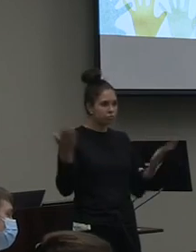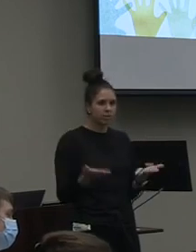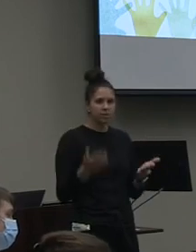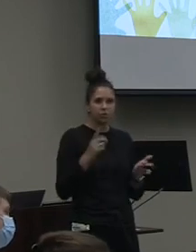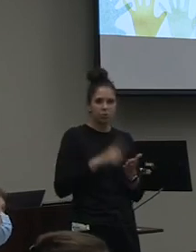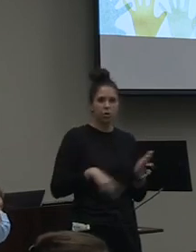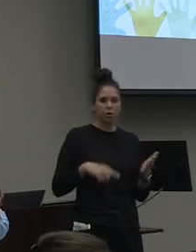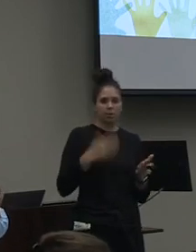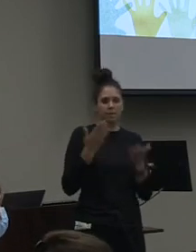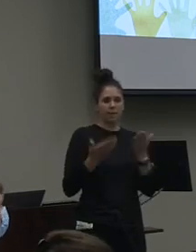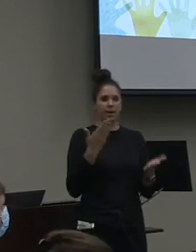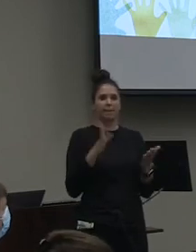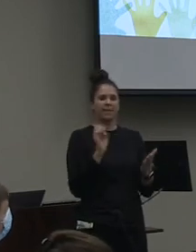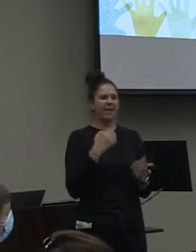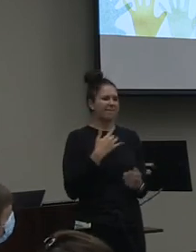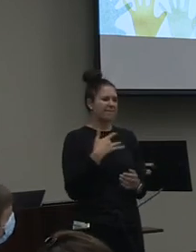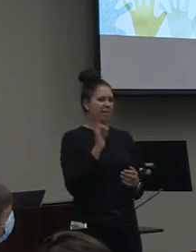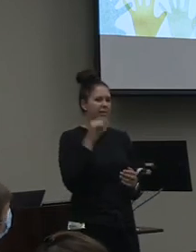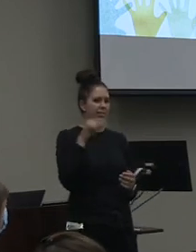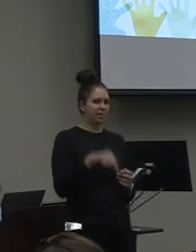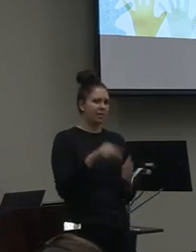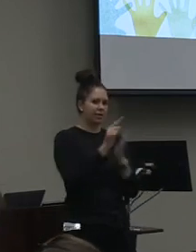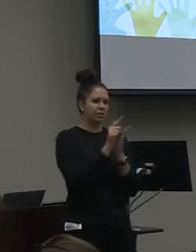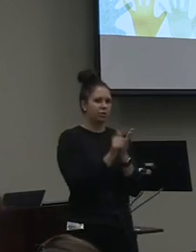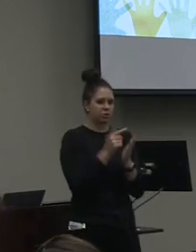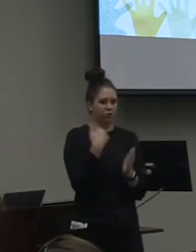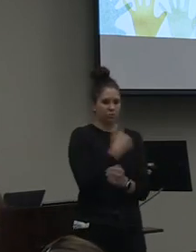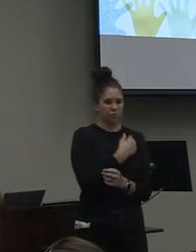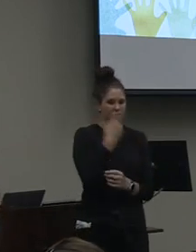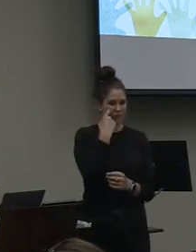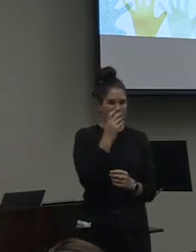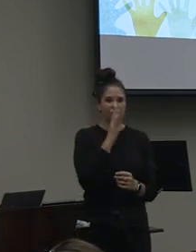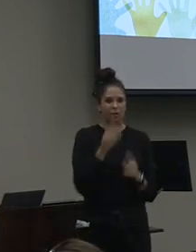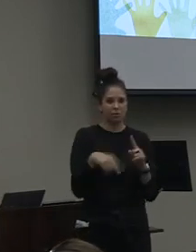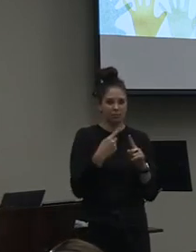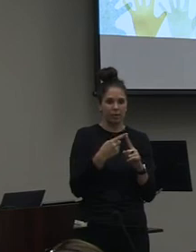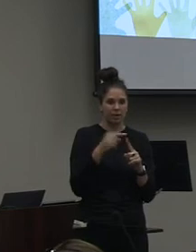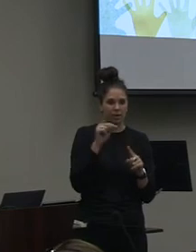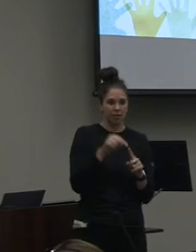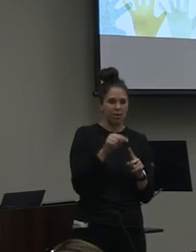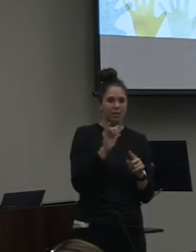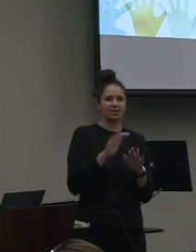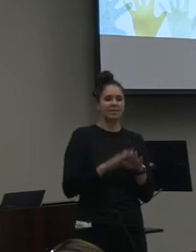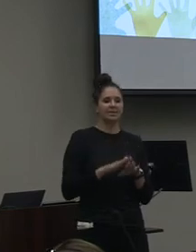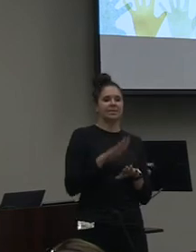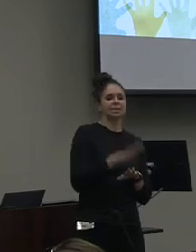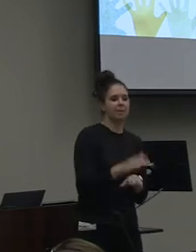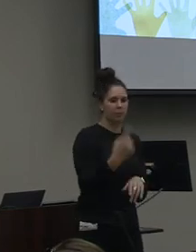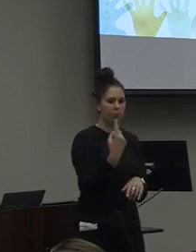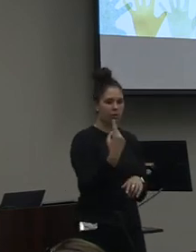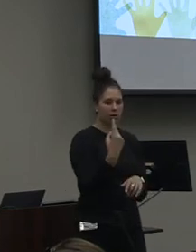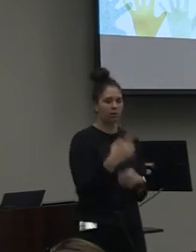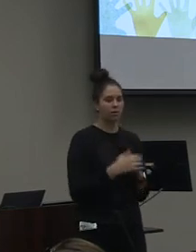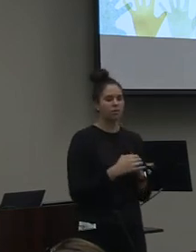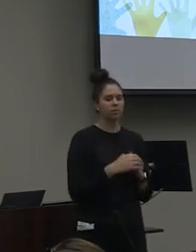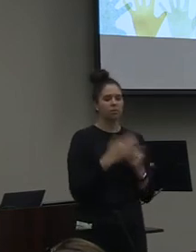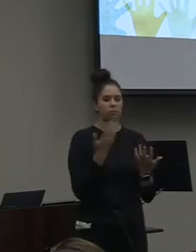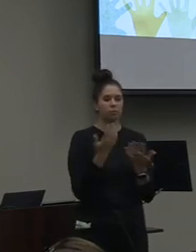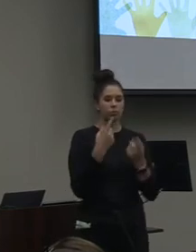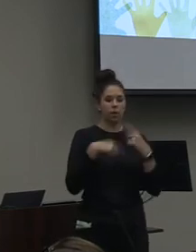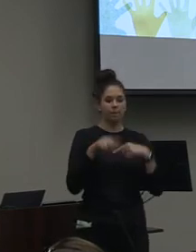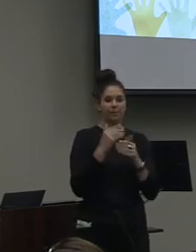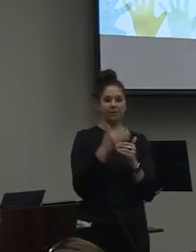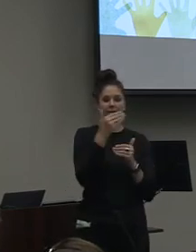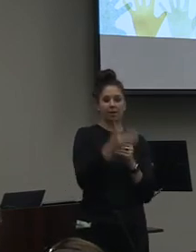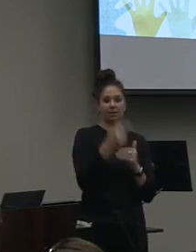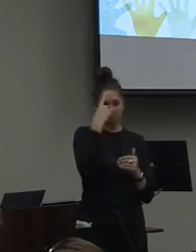what might be, because this is, I feel like this legislation that we just talked about is step one. And so what comes